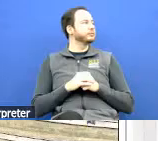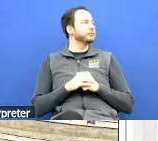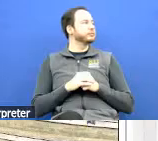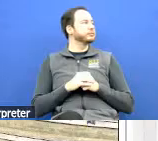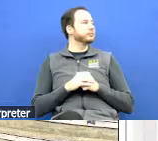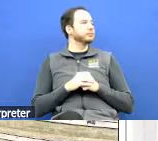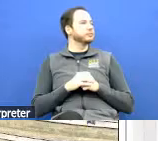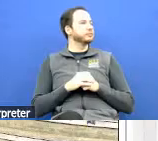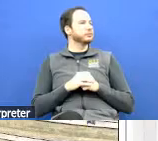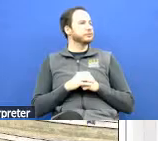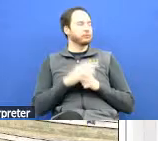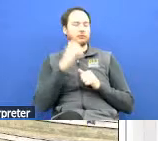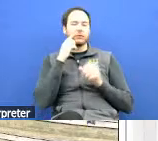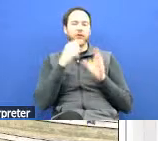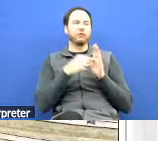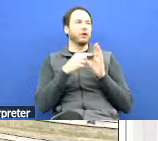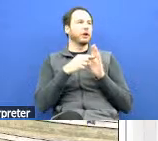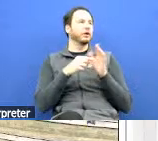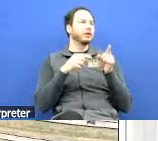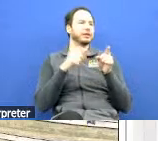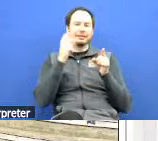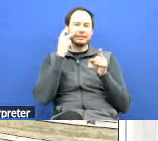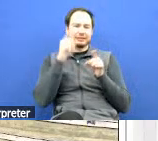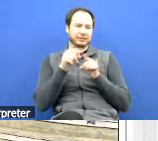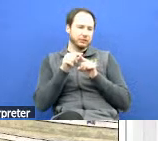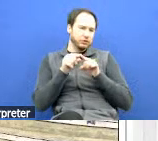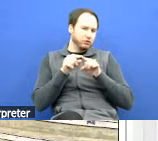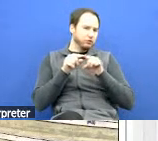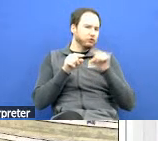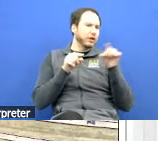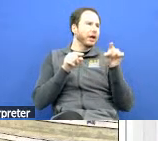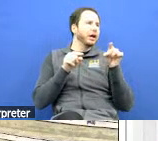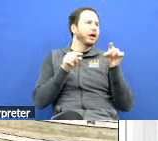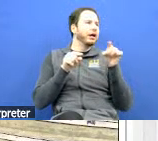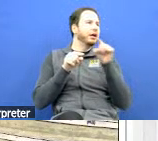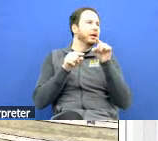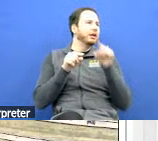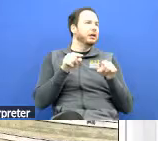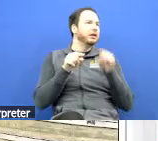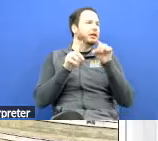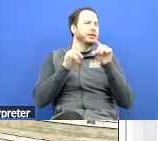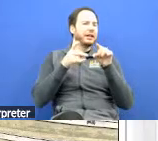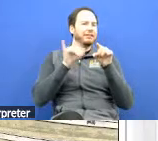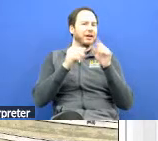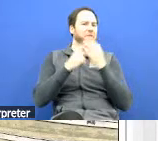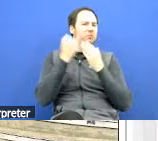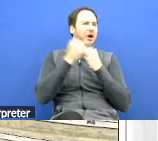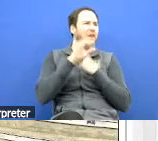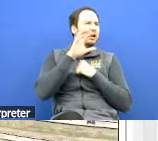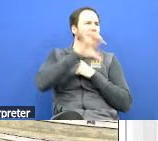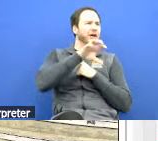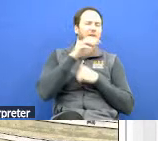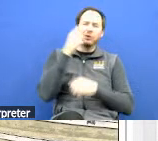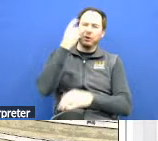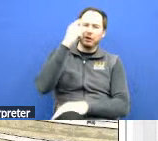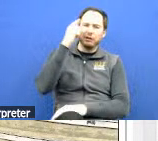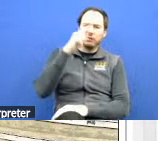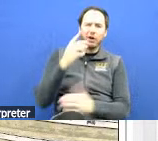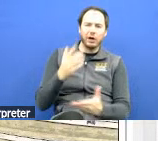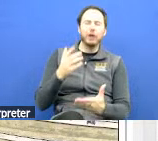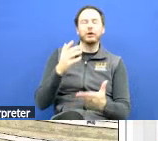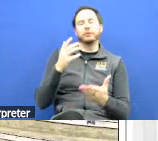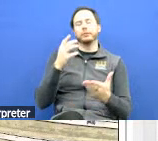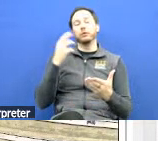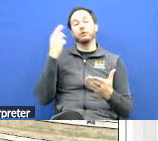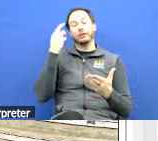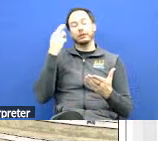why, like, for instance, we included a stretch of the Delphi project, is because we want